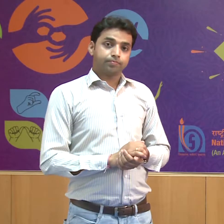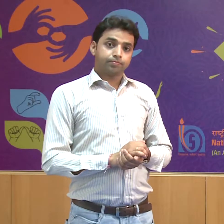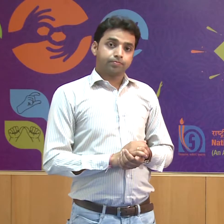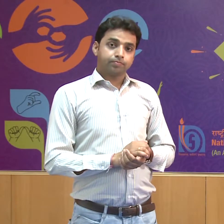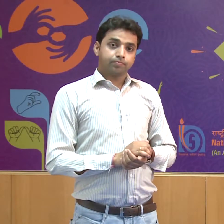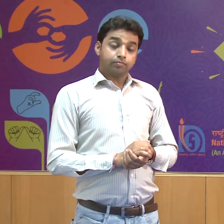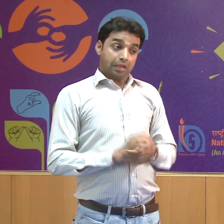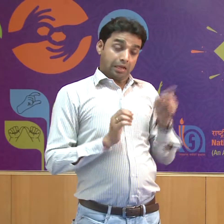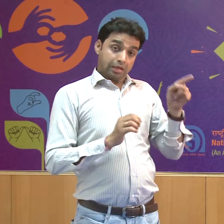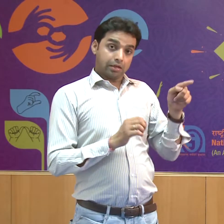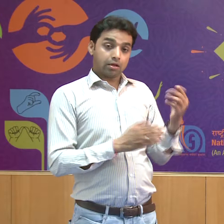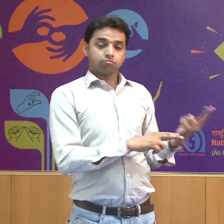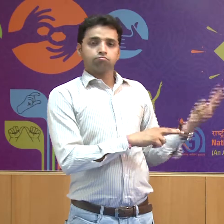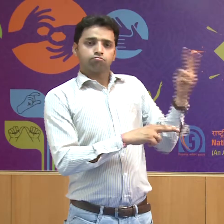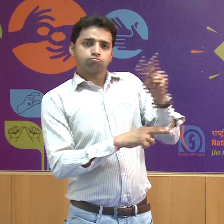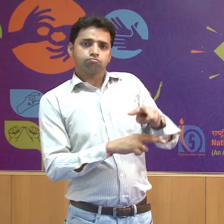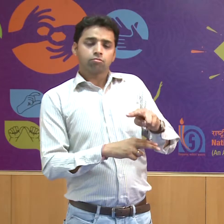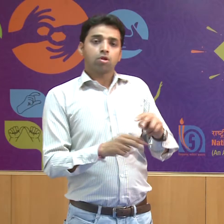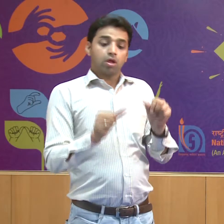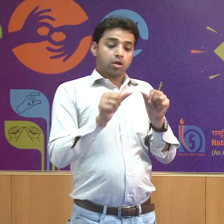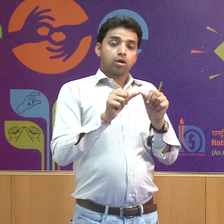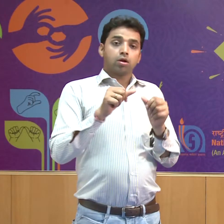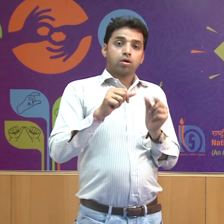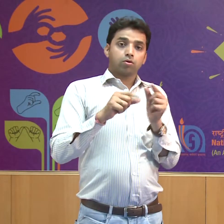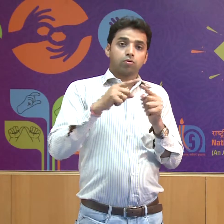He had written his autobiography. Do you know its name?